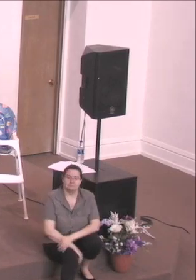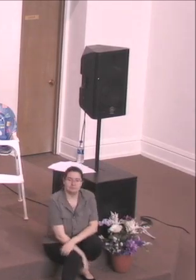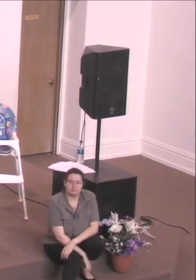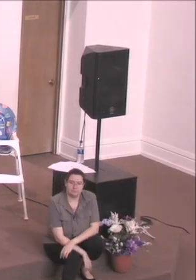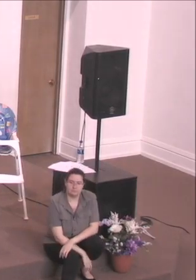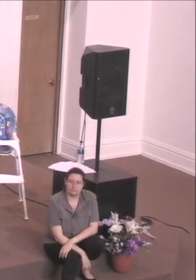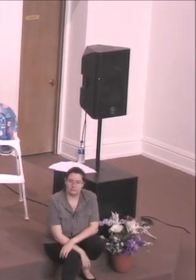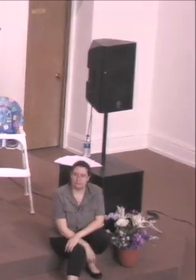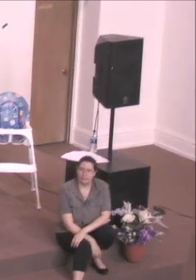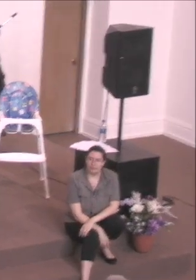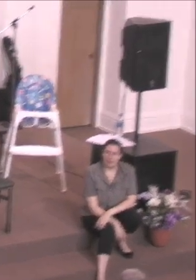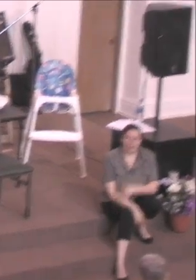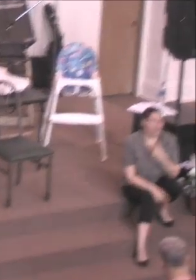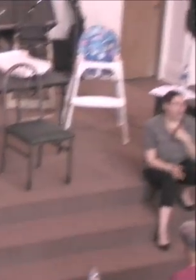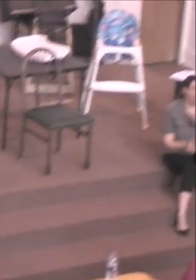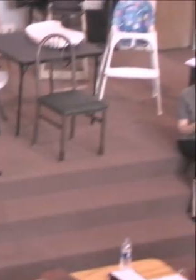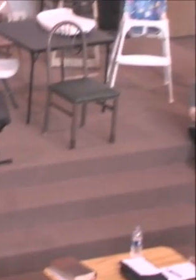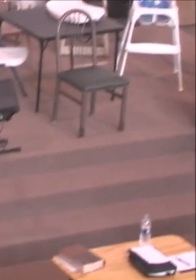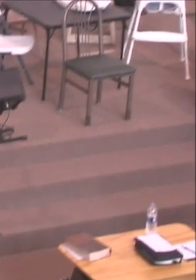I didn't get any of the scriptures, did I?